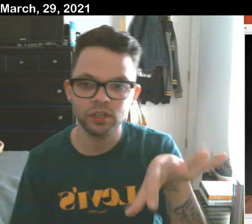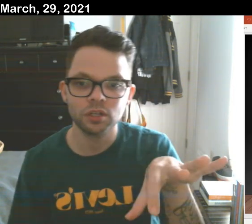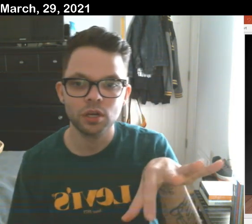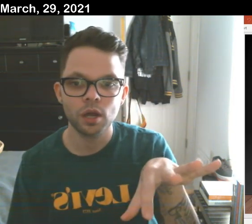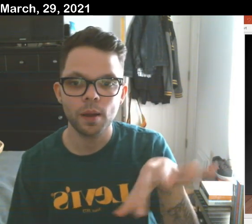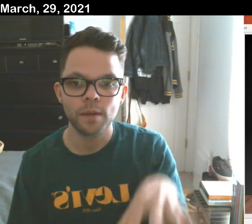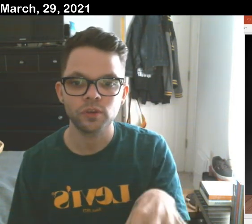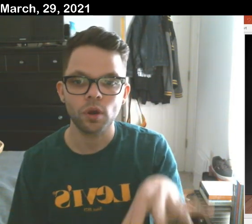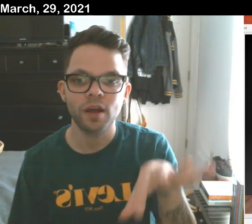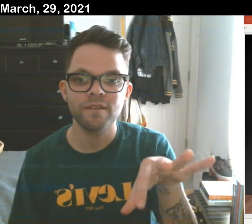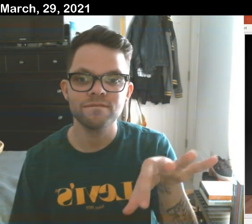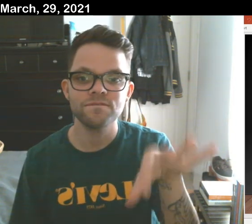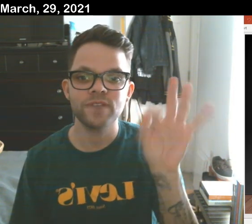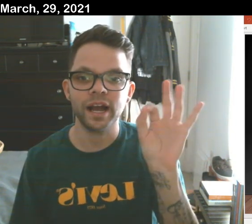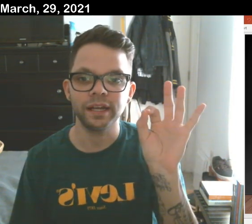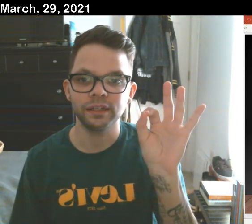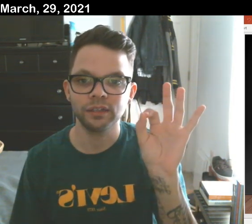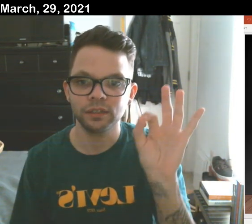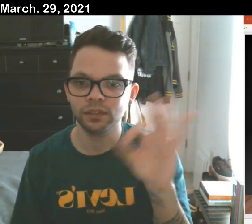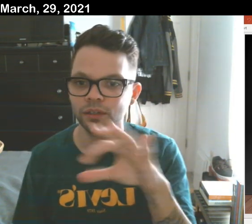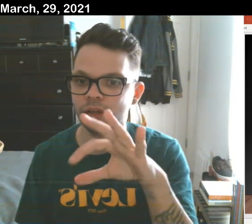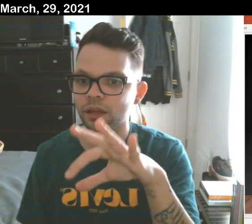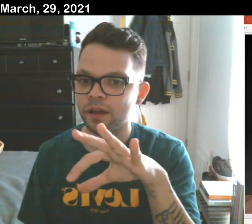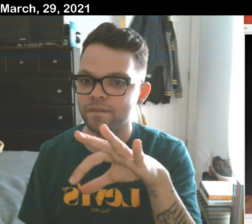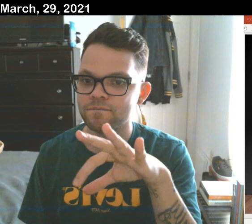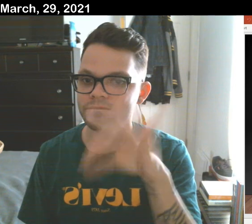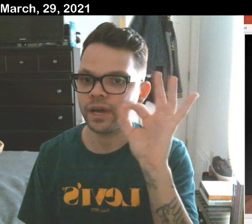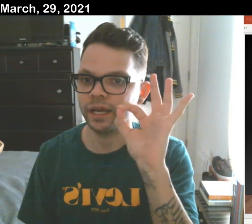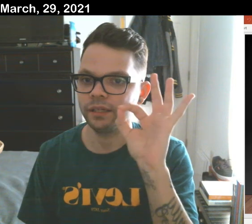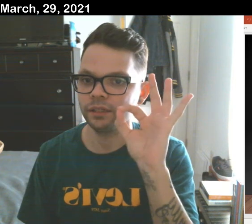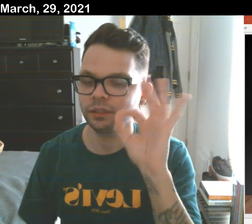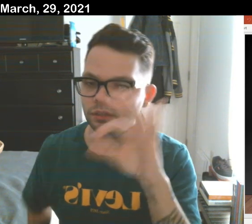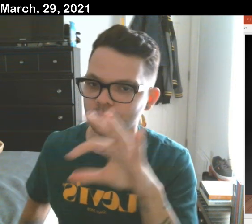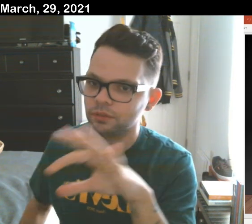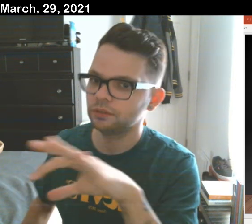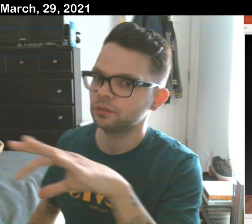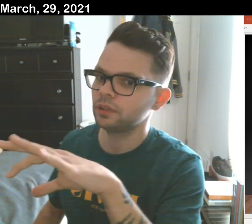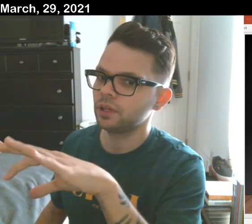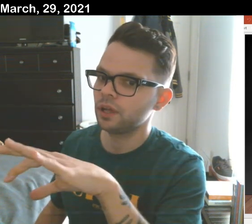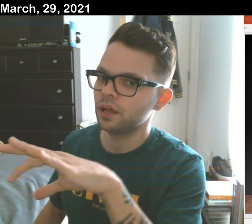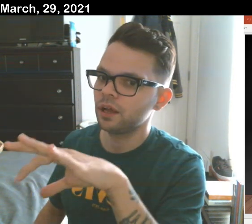F. So find, find,